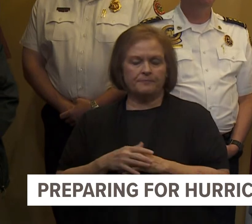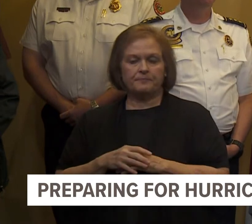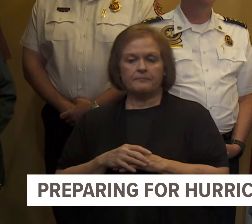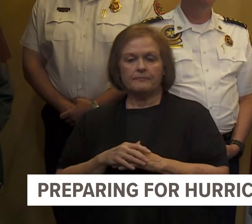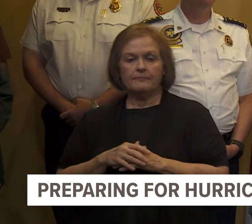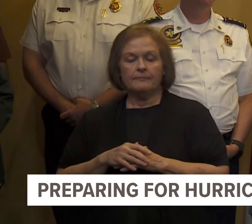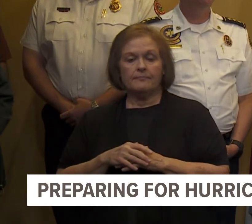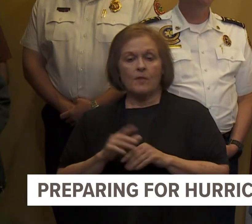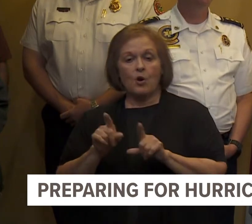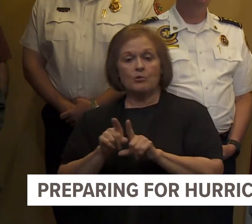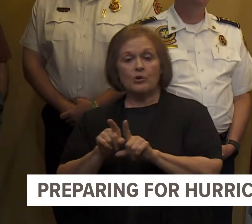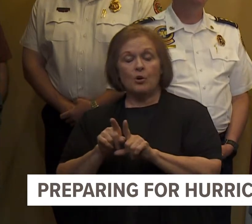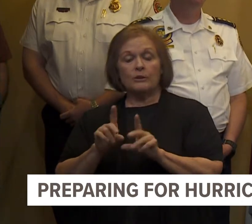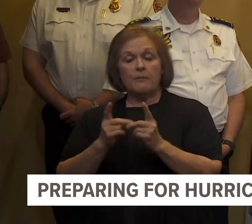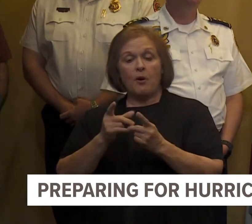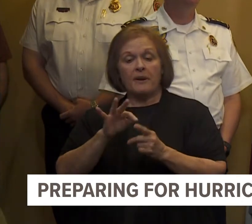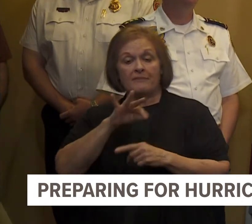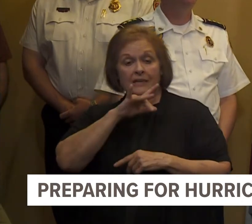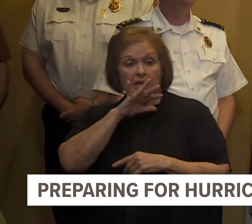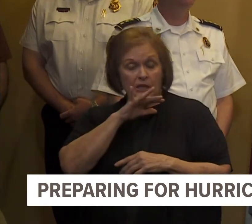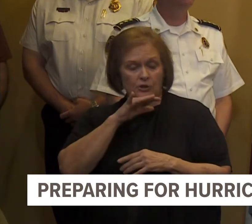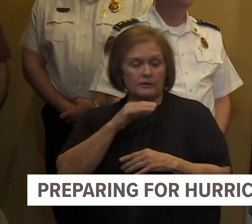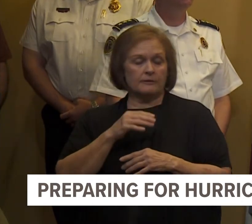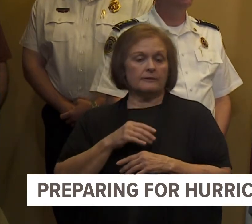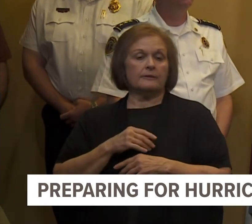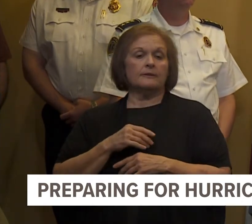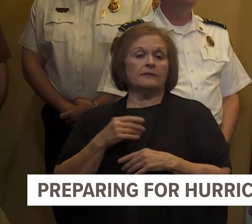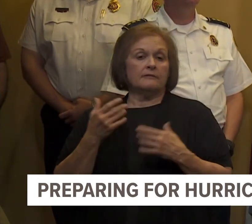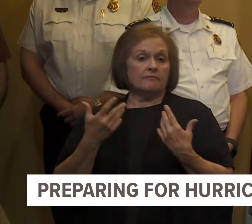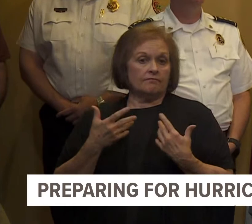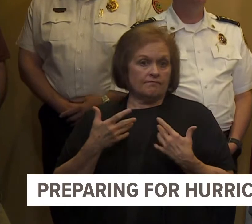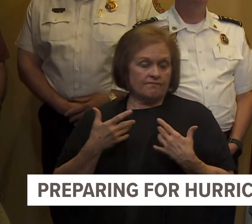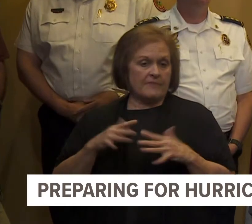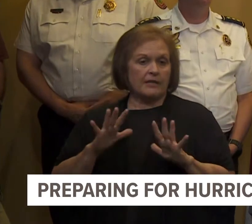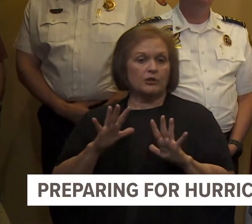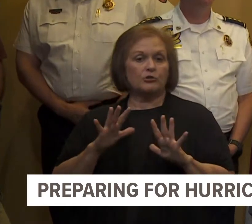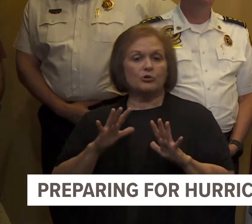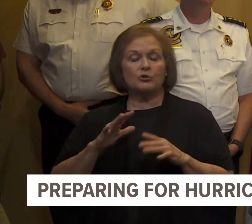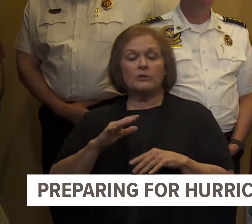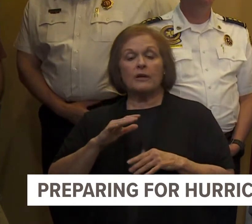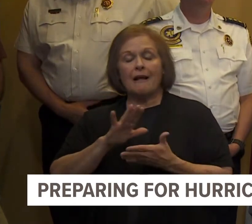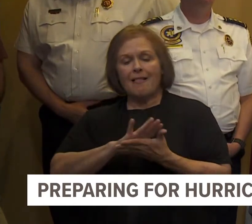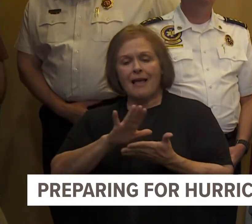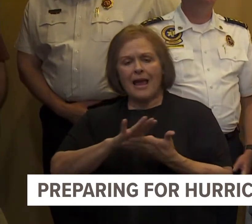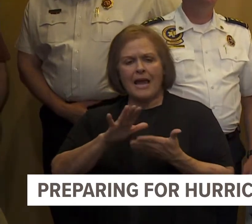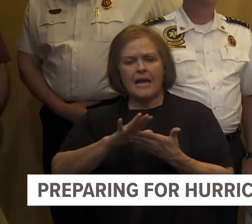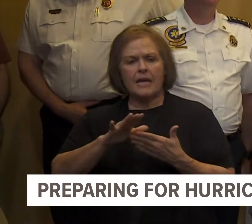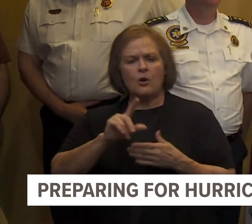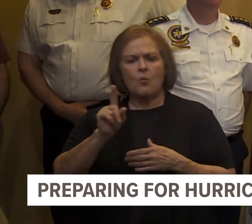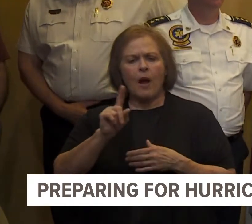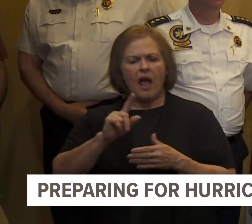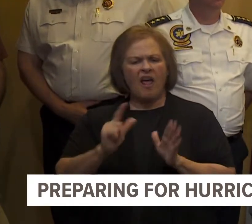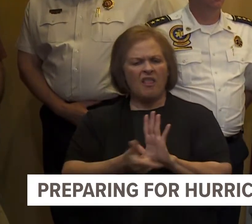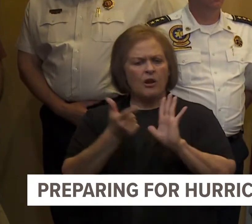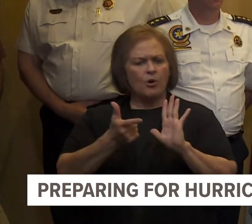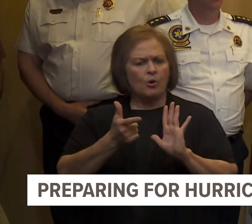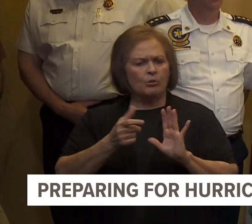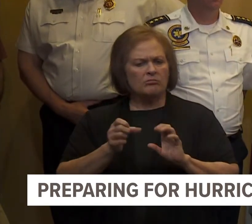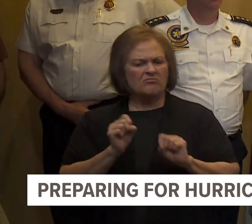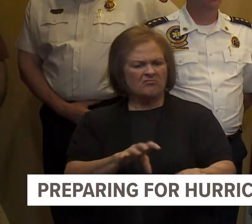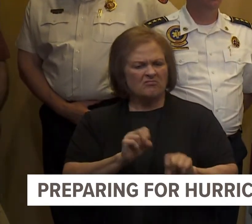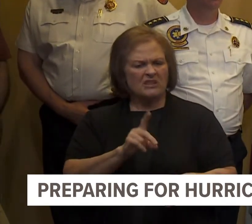Also, we have Department of Sanitation has made significant progress clearing illegal dumping backlogs in